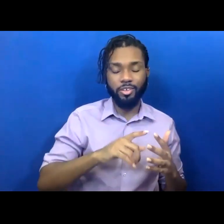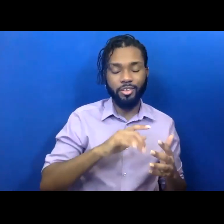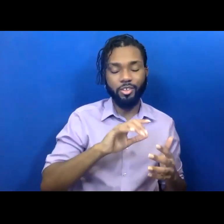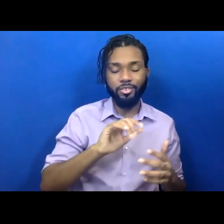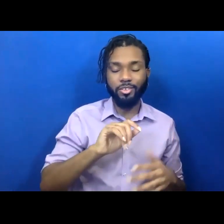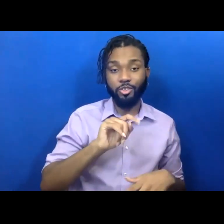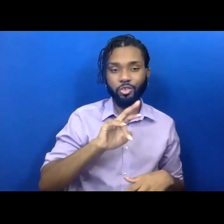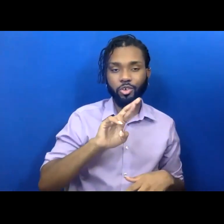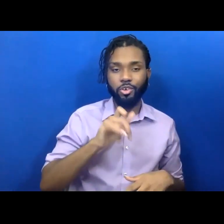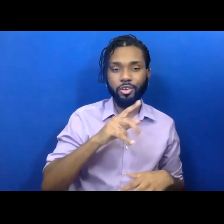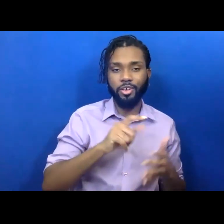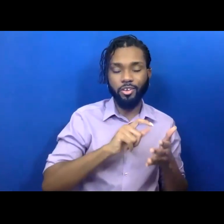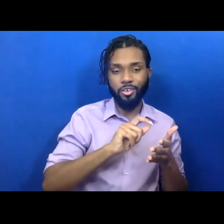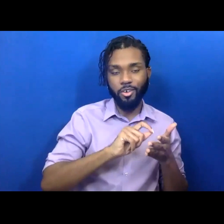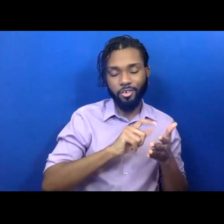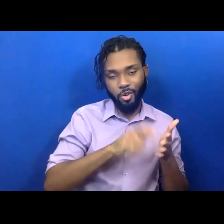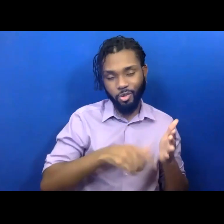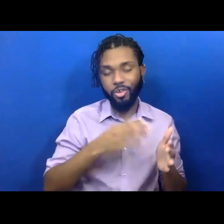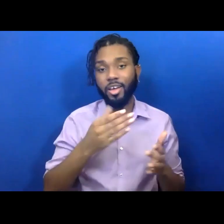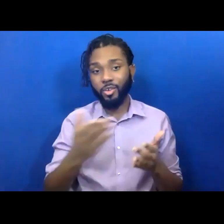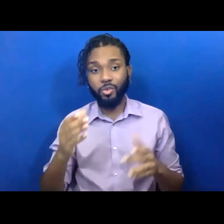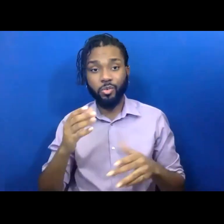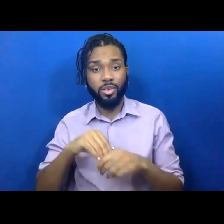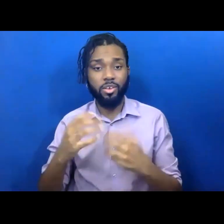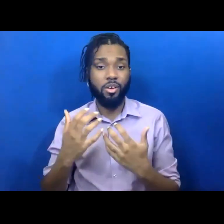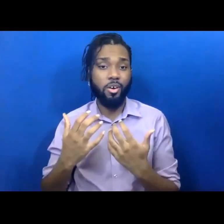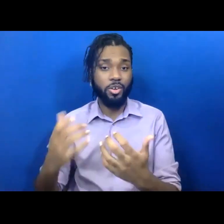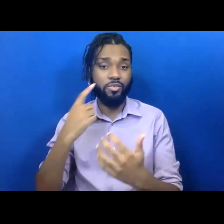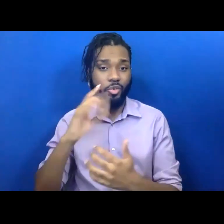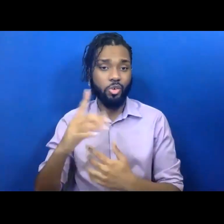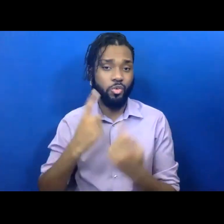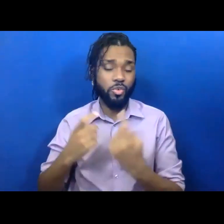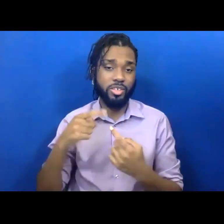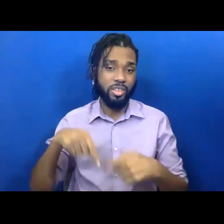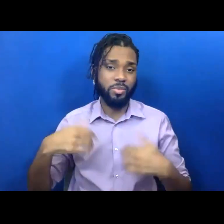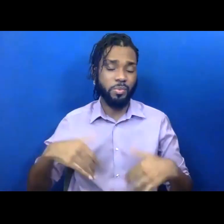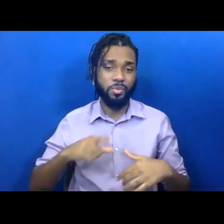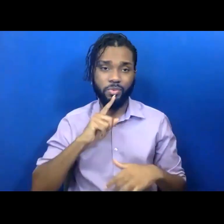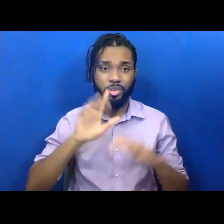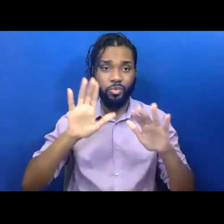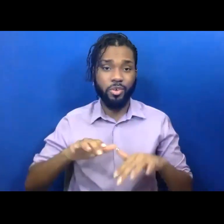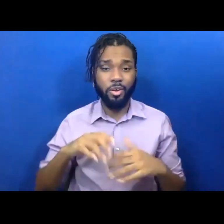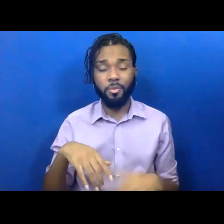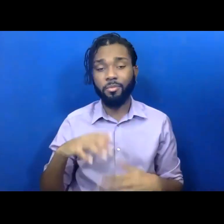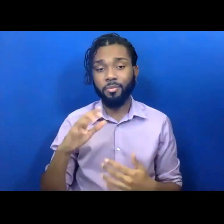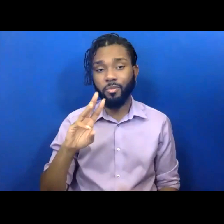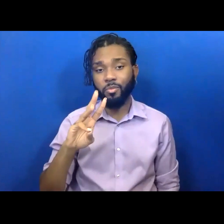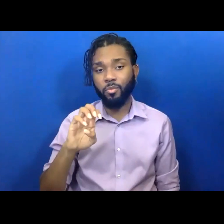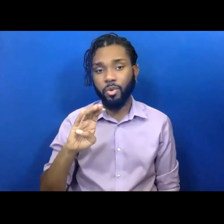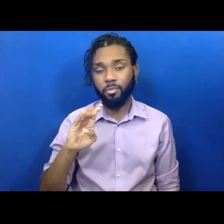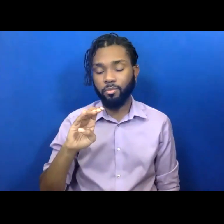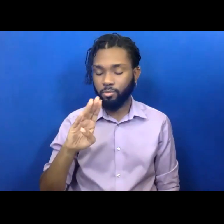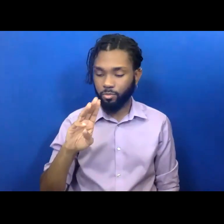your terrific questions and an overall just really spectacular webinar. I just hope this is the beginning